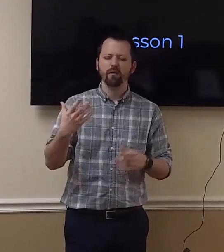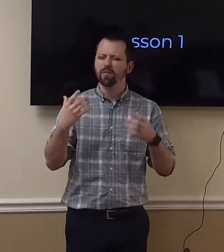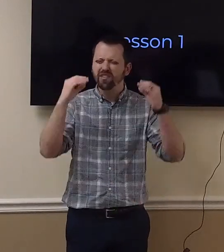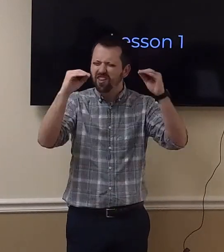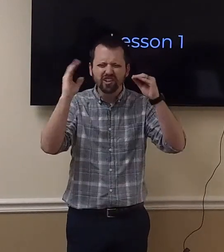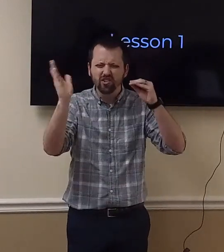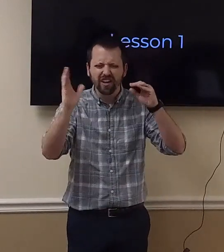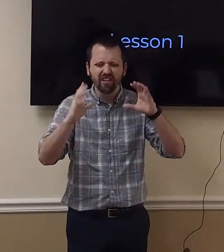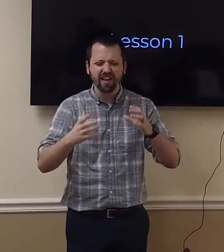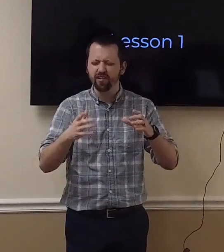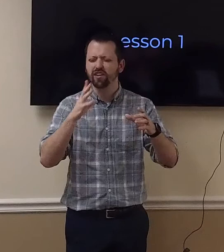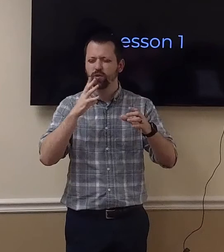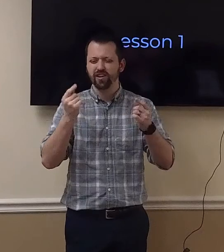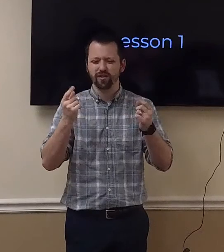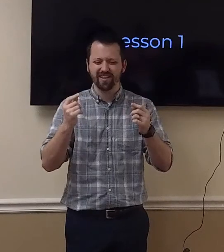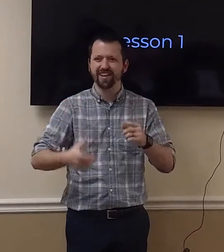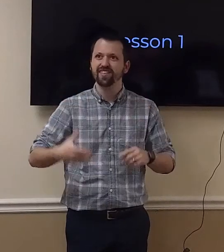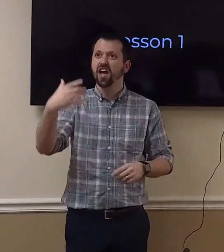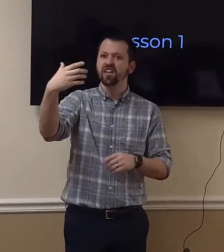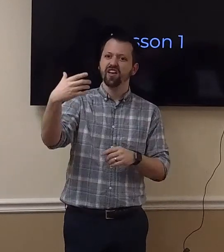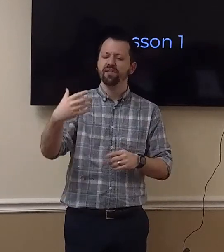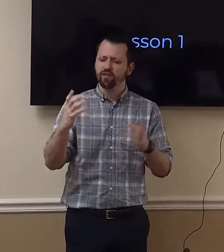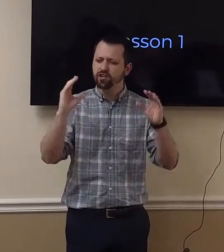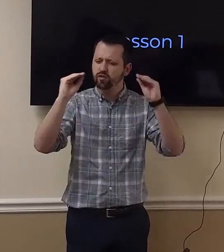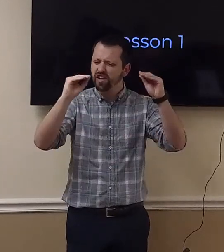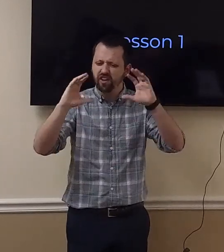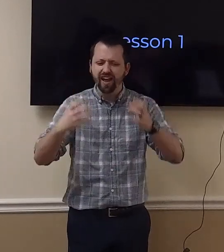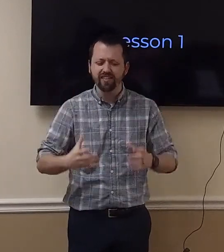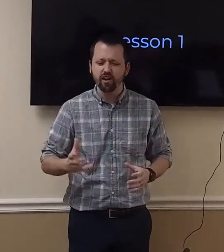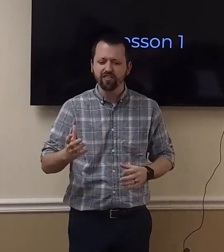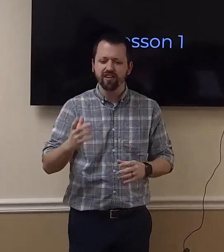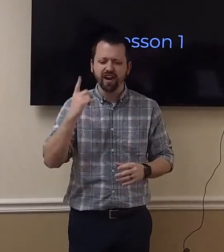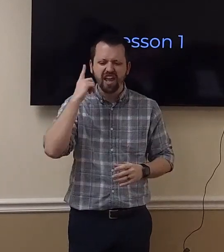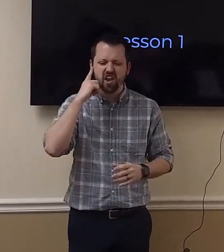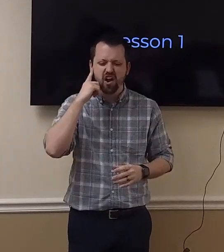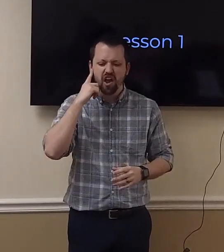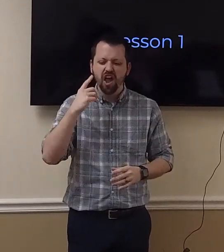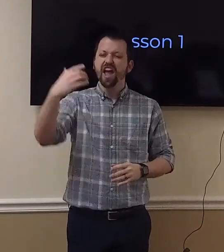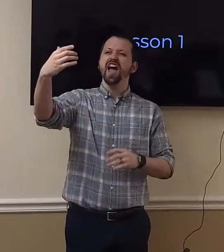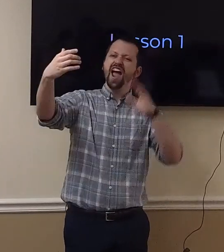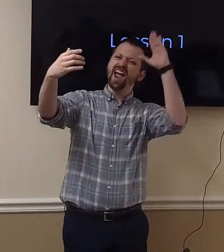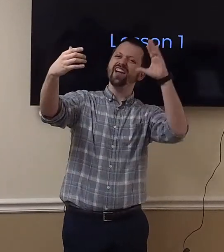I'm lecturing in class. I'll get to what I do in a second. I'm lecturing in class, and all of a sudden I hear, "Hey, how's